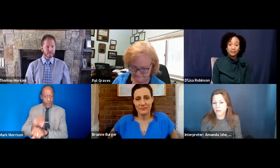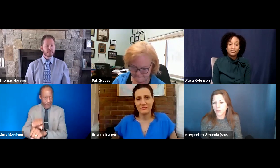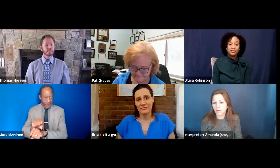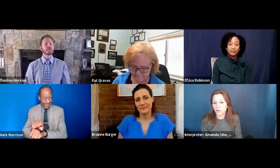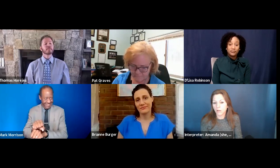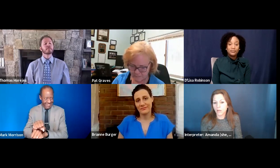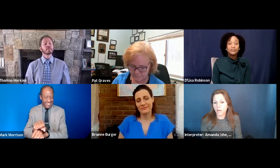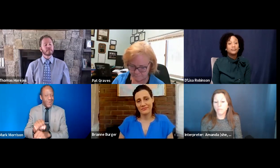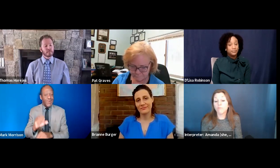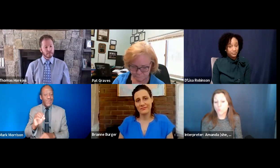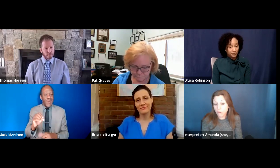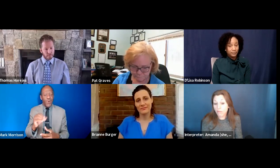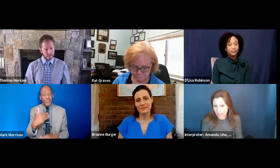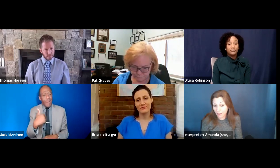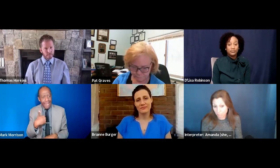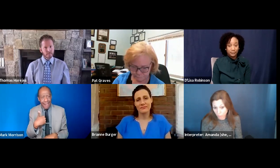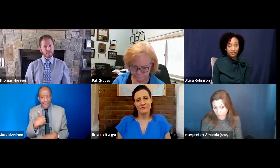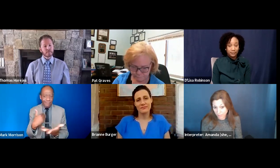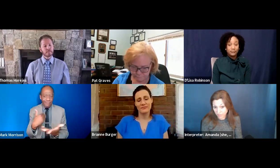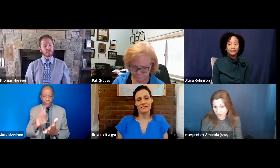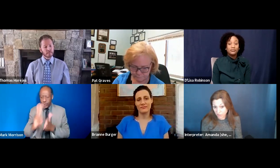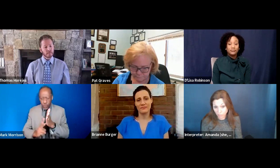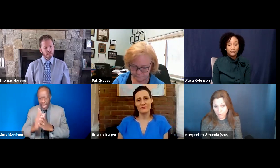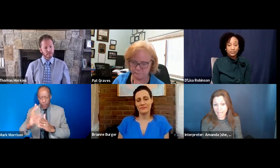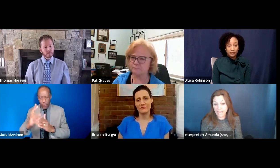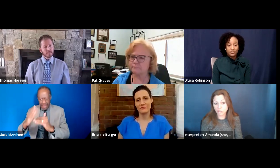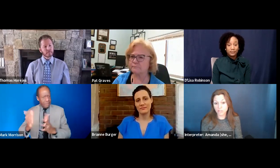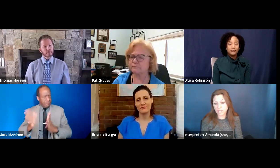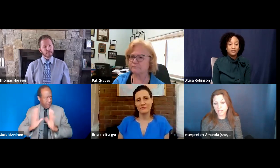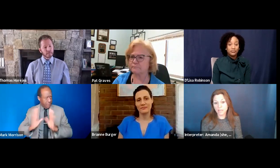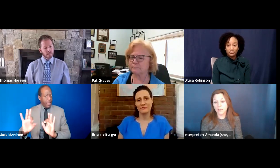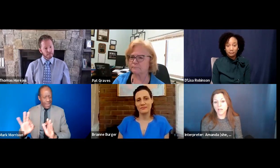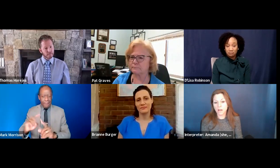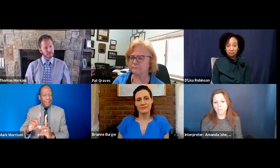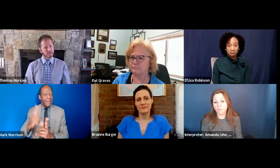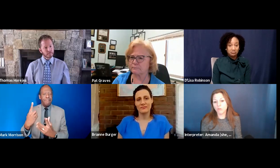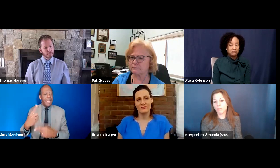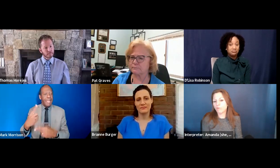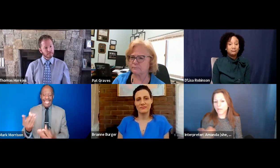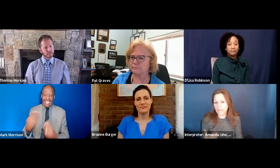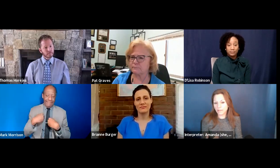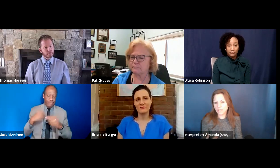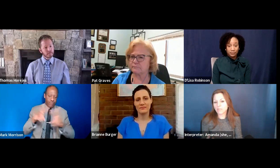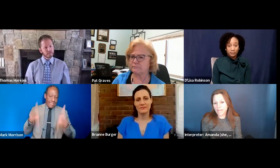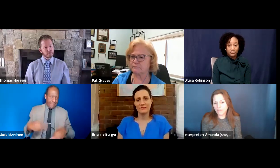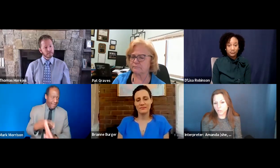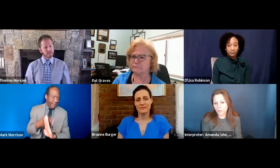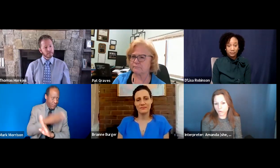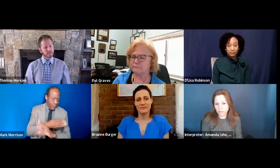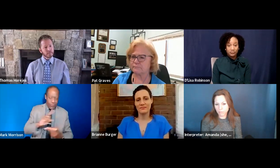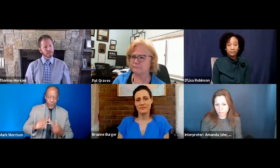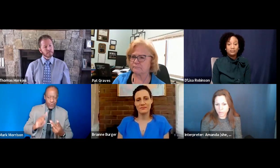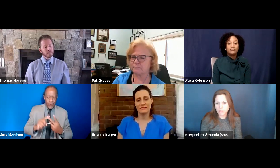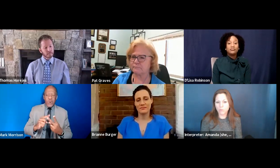Before that appointment of an interview, my agency beforehand. Yes, we have a